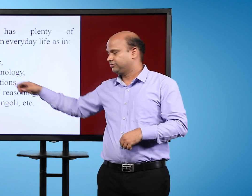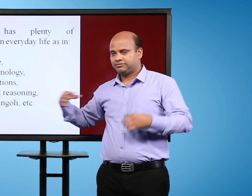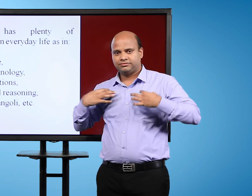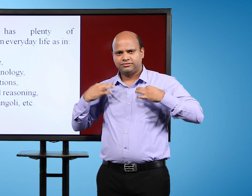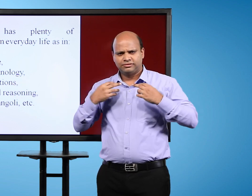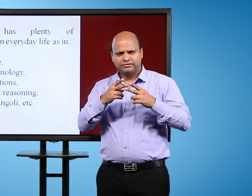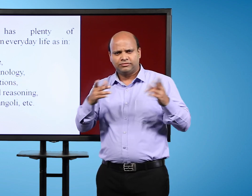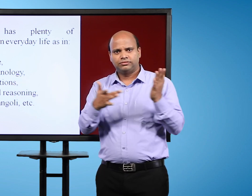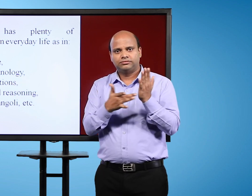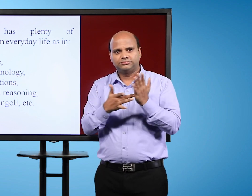textile technology,